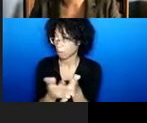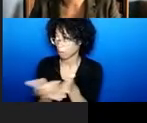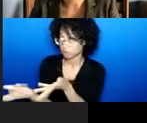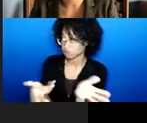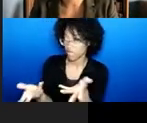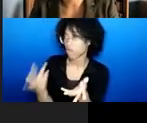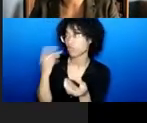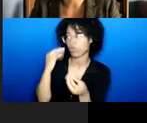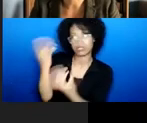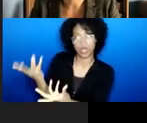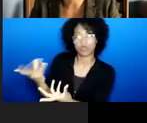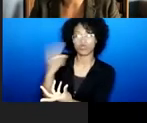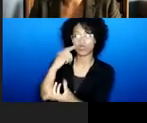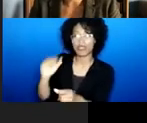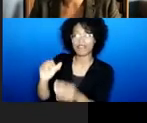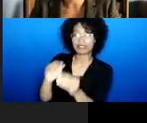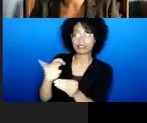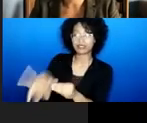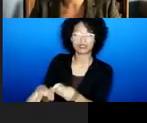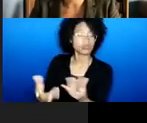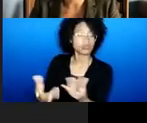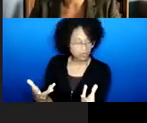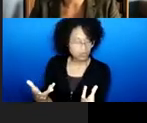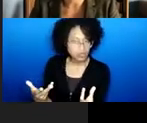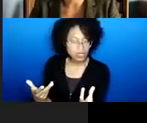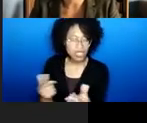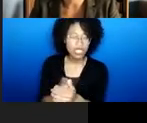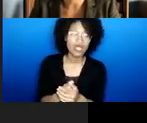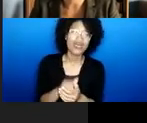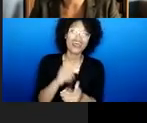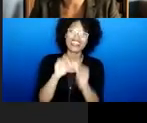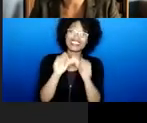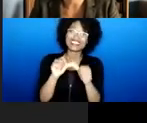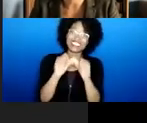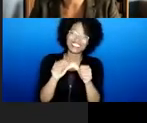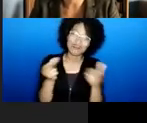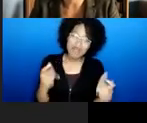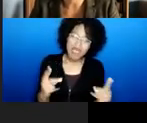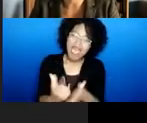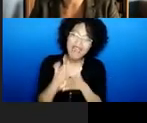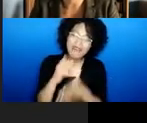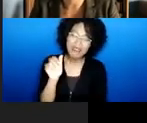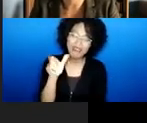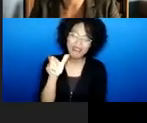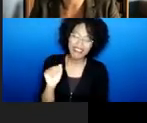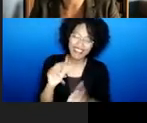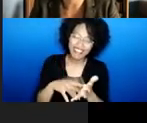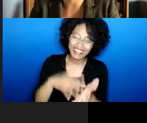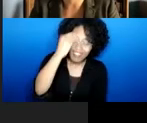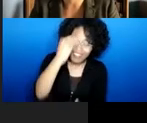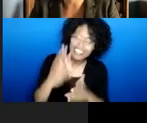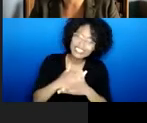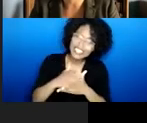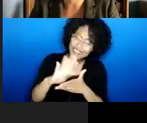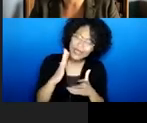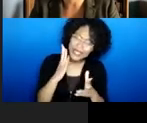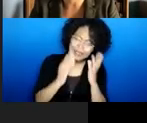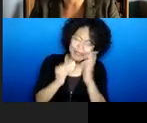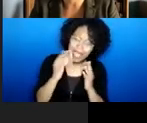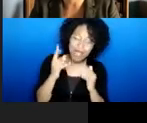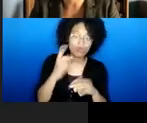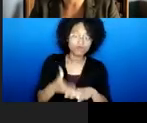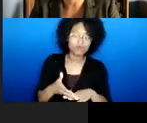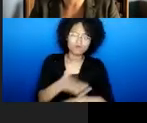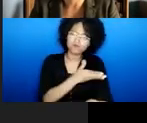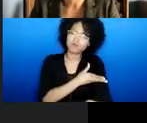with disabilities, please help AERA learn by sharing your experiences. I think there is going to be considerable progress this year that happens